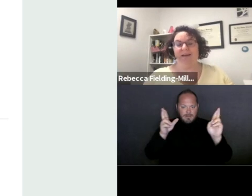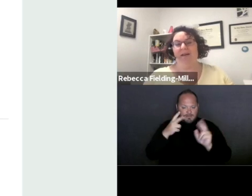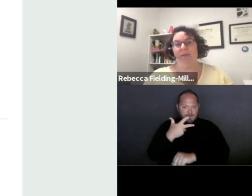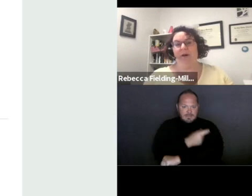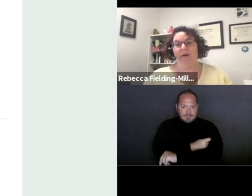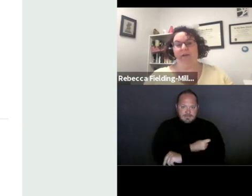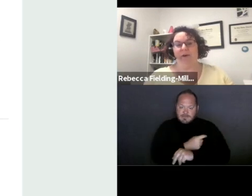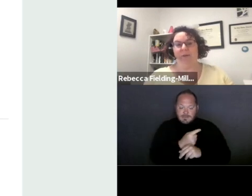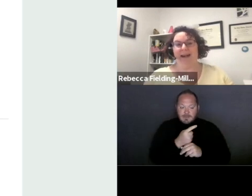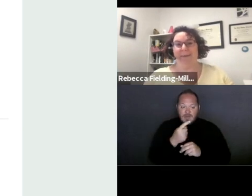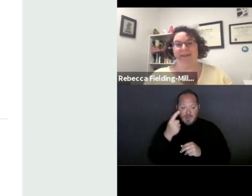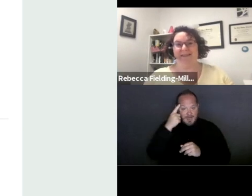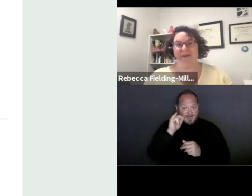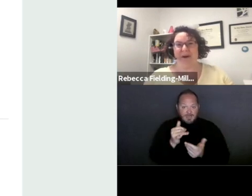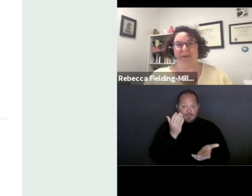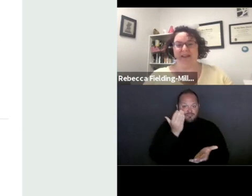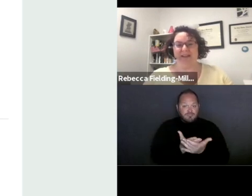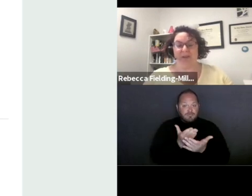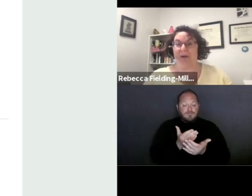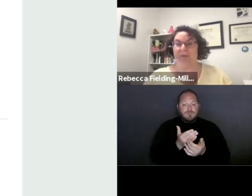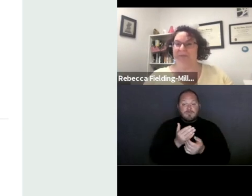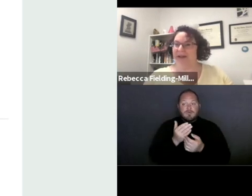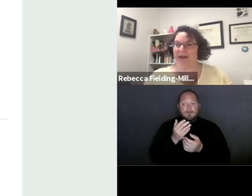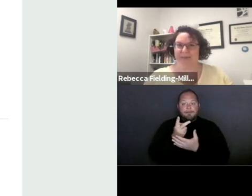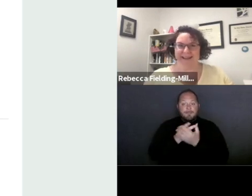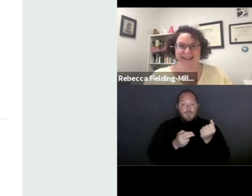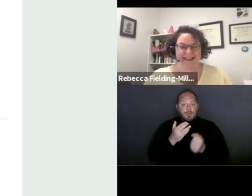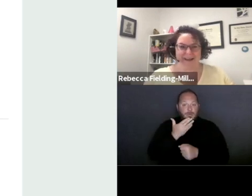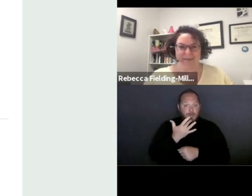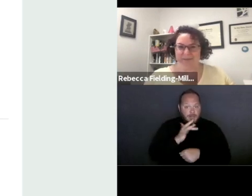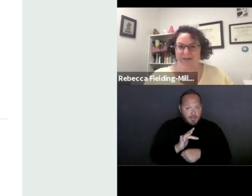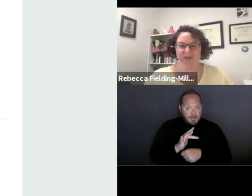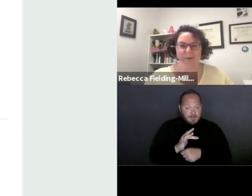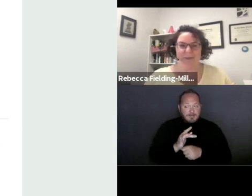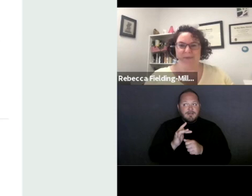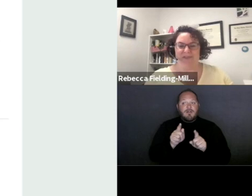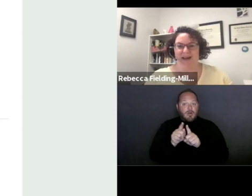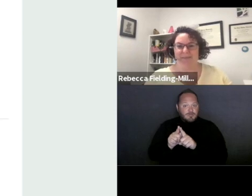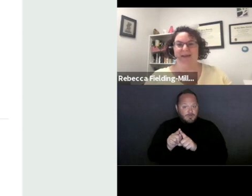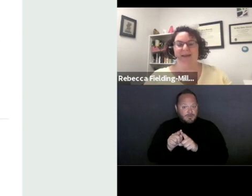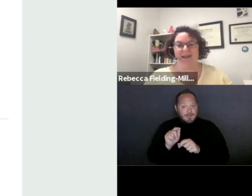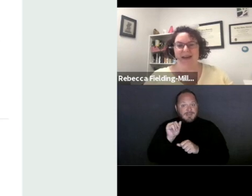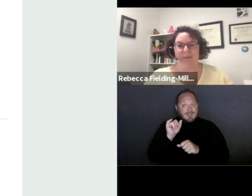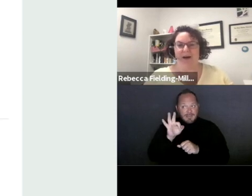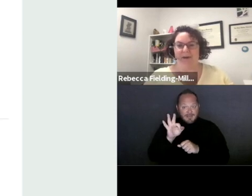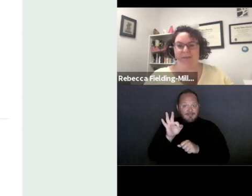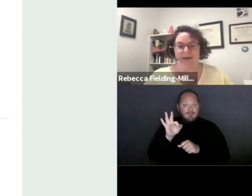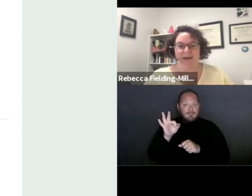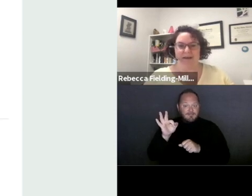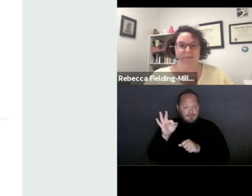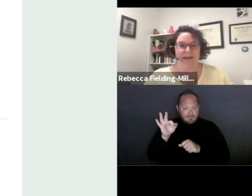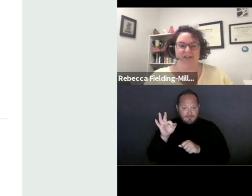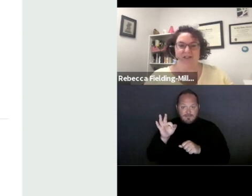luck, but also what happens if you are willing to throw enough money and enough very smart people's time at a